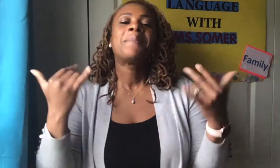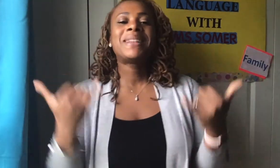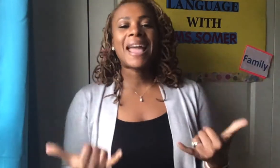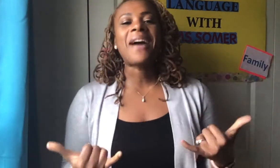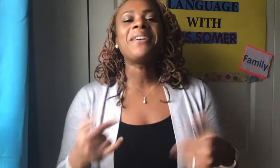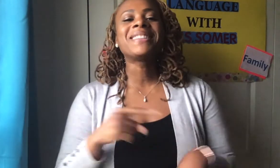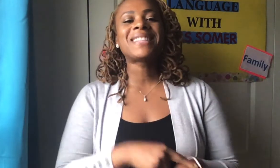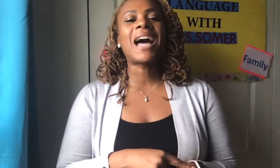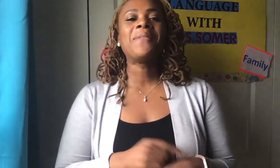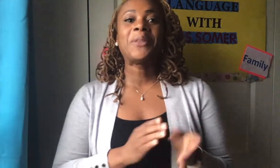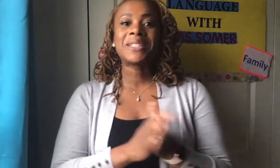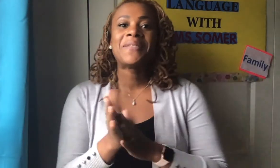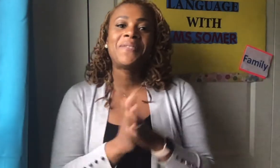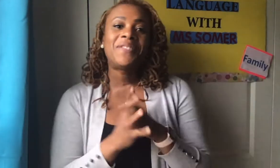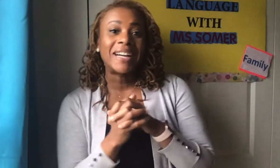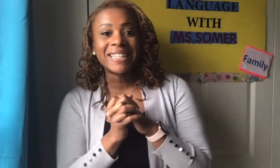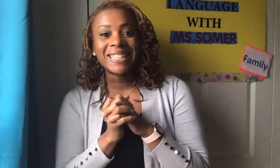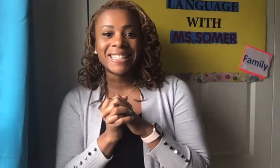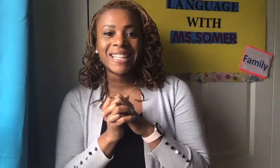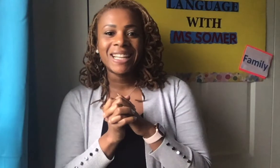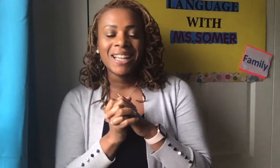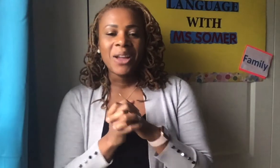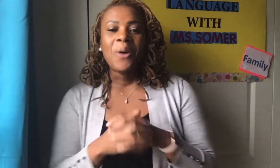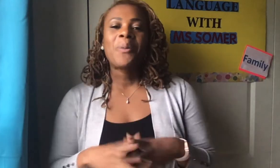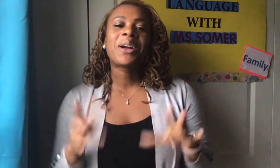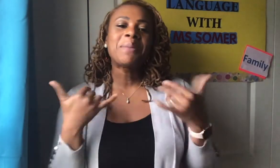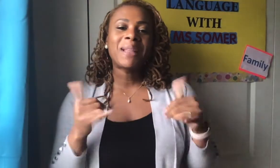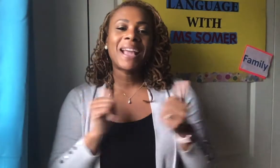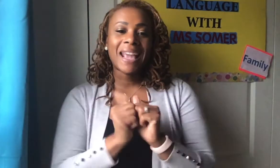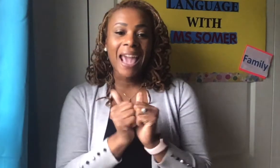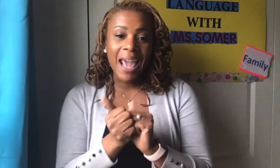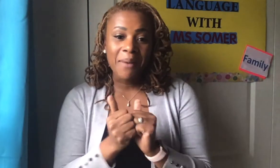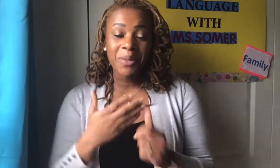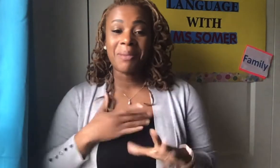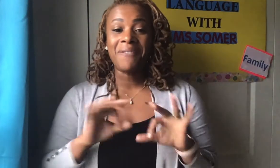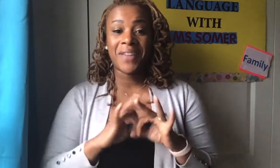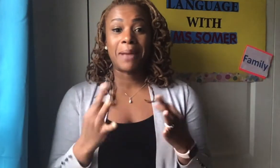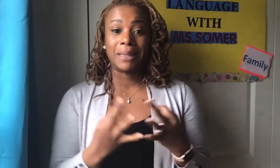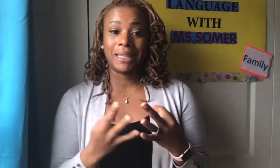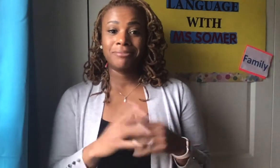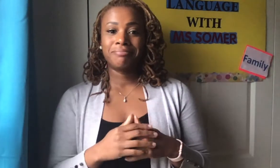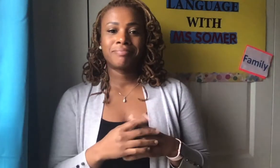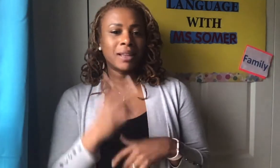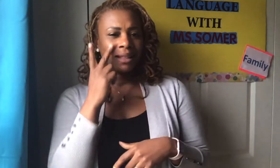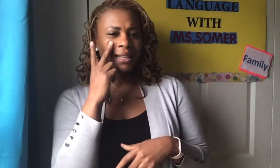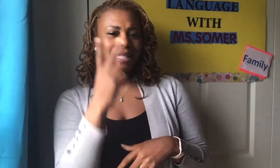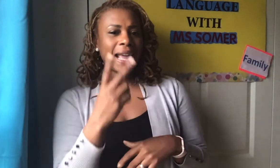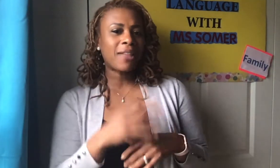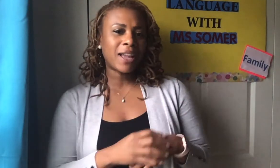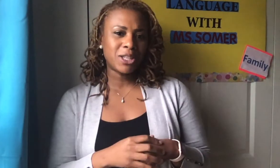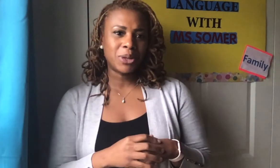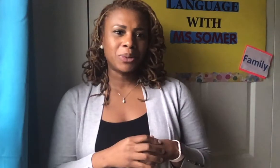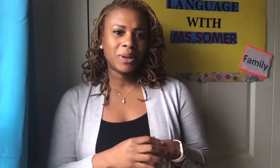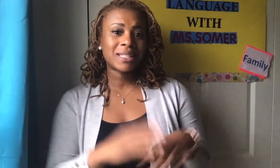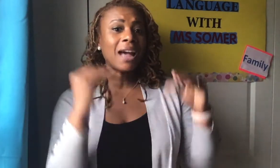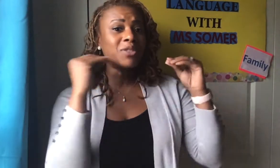now it's time for some fun. We're going to play a game with my family. Let's see how they do, because I've taught